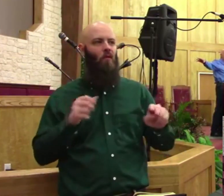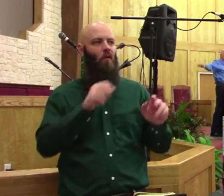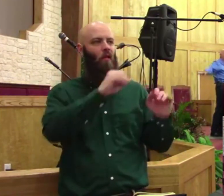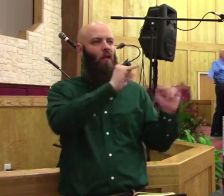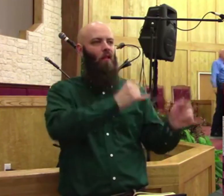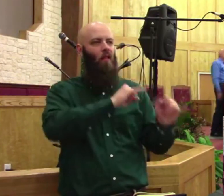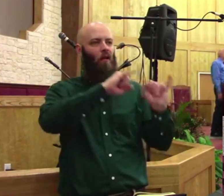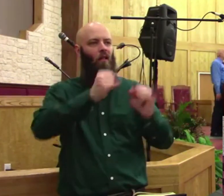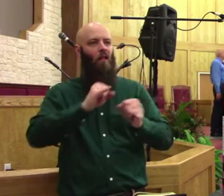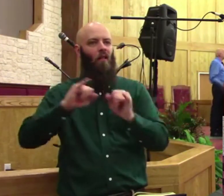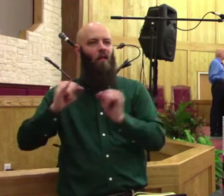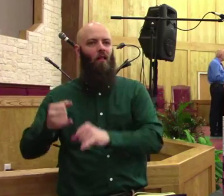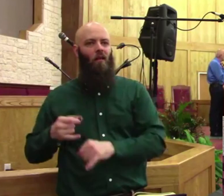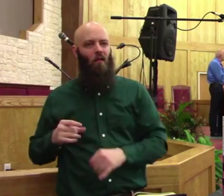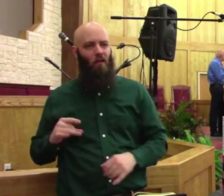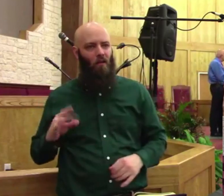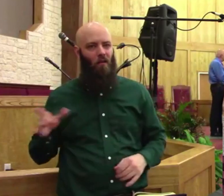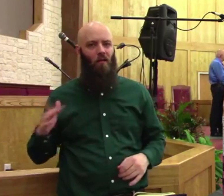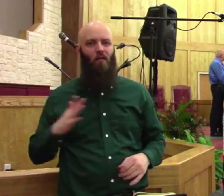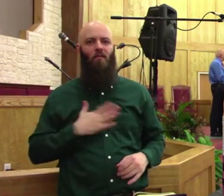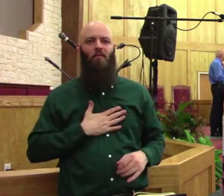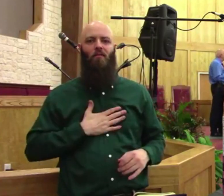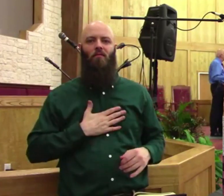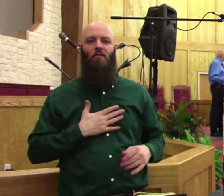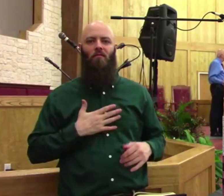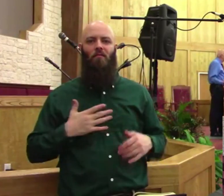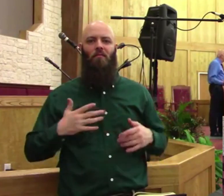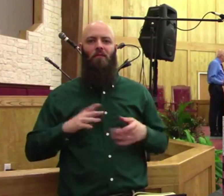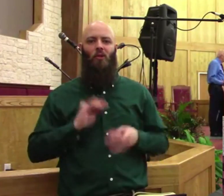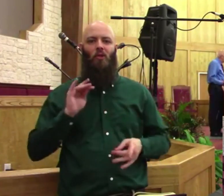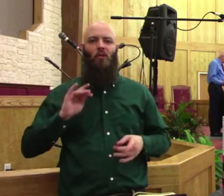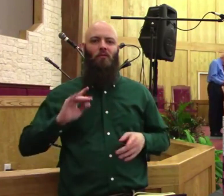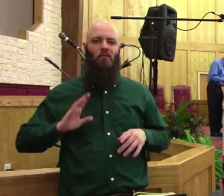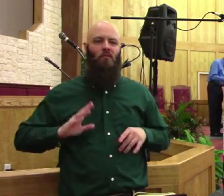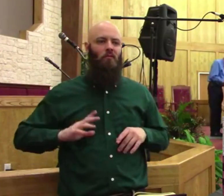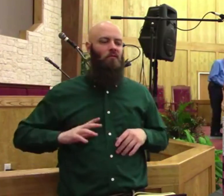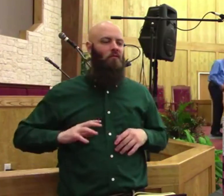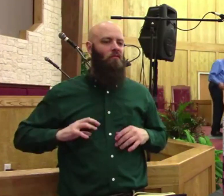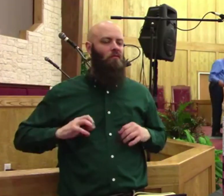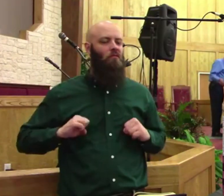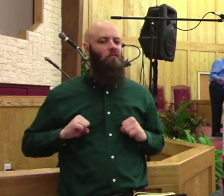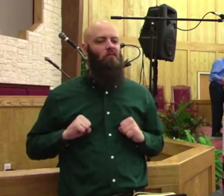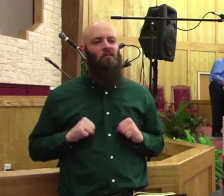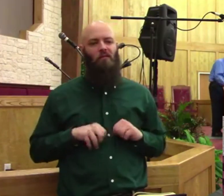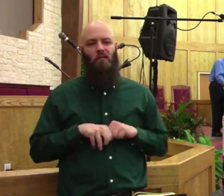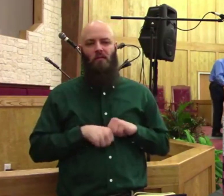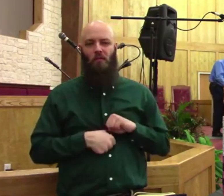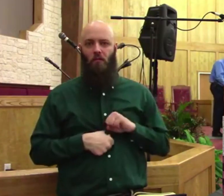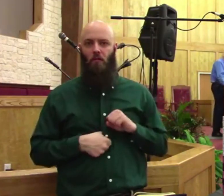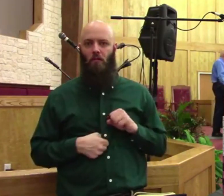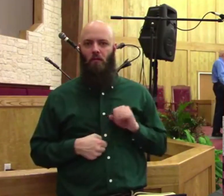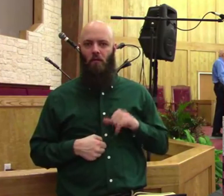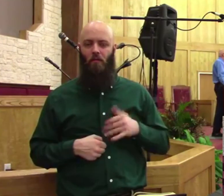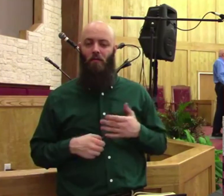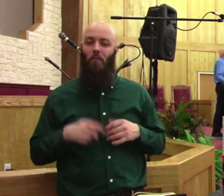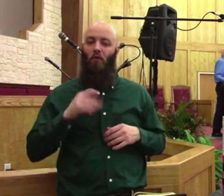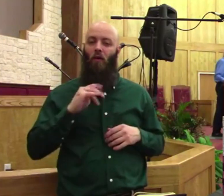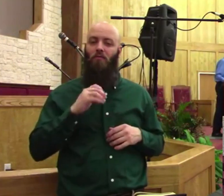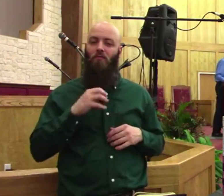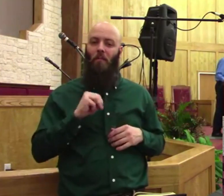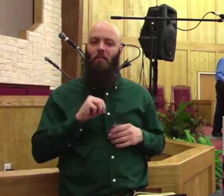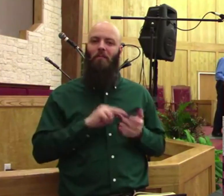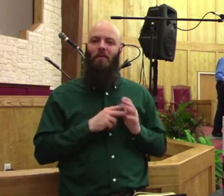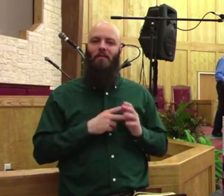everywhere, and his spirit was provoked in him. Well, the definition of a paroxysm is sudden worsening